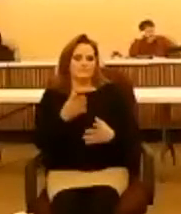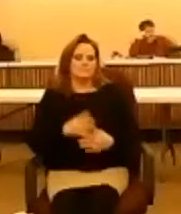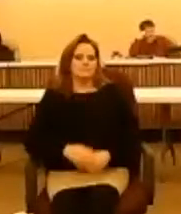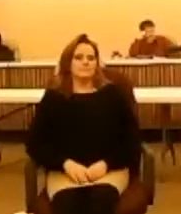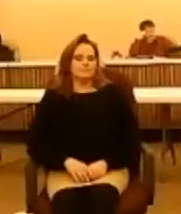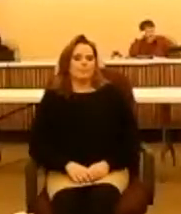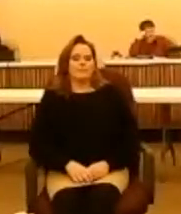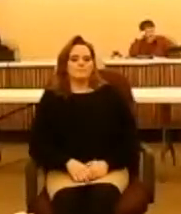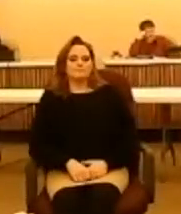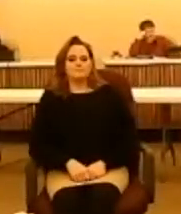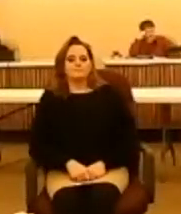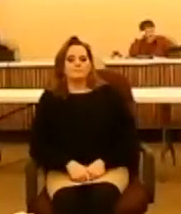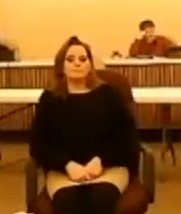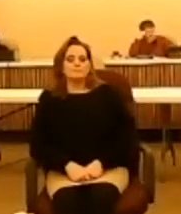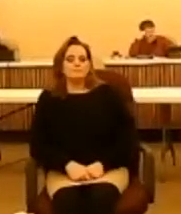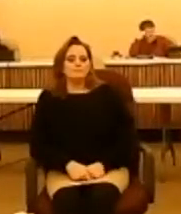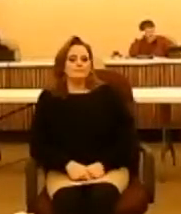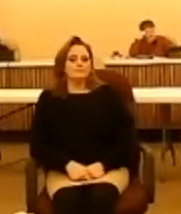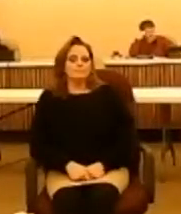union.